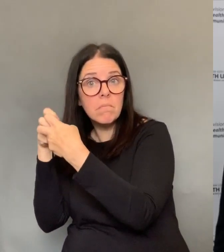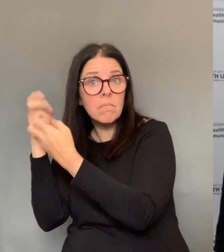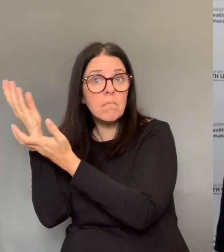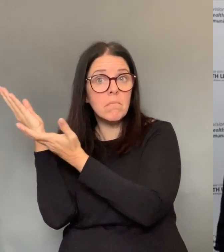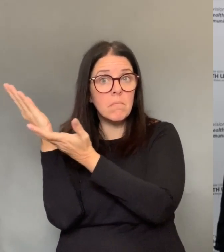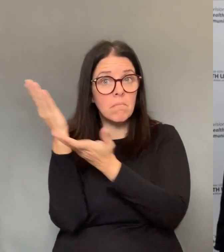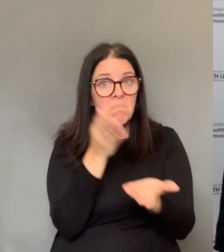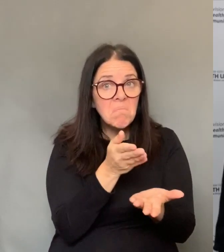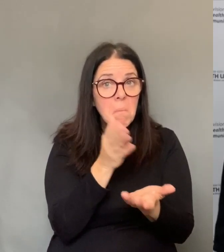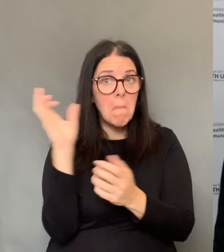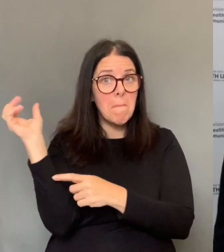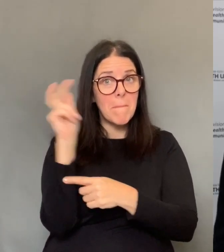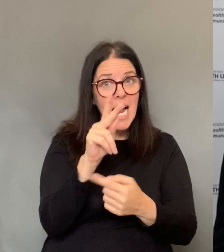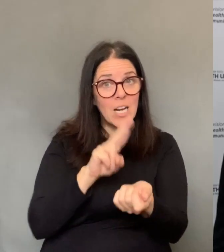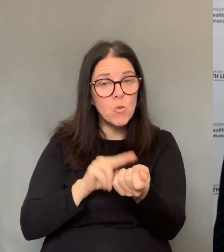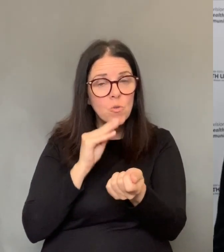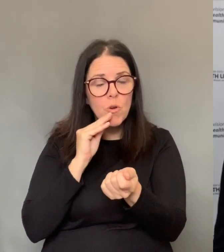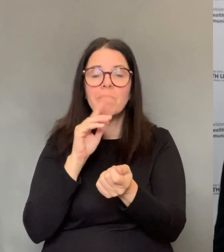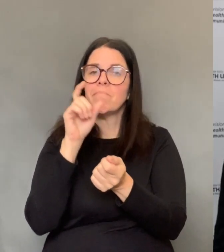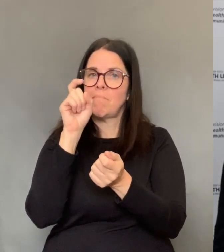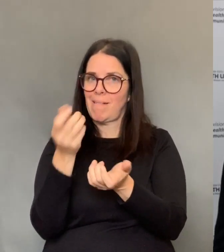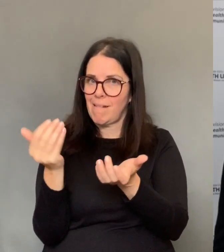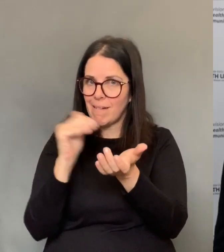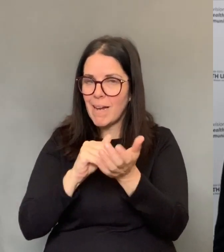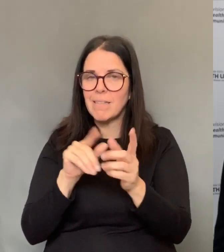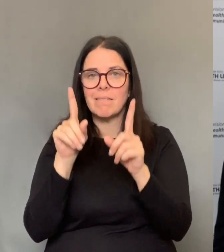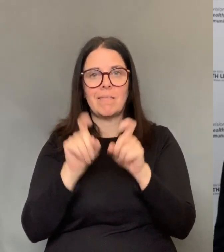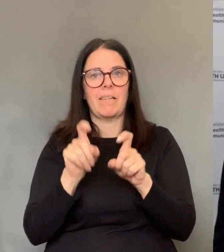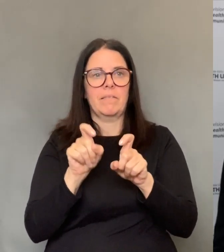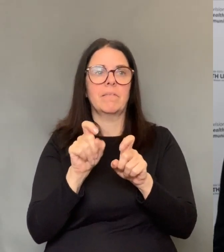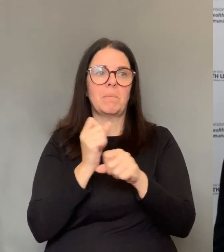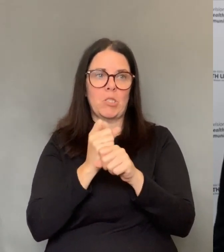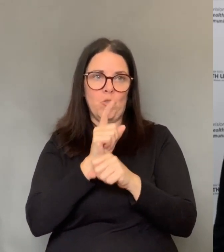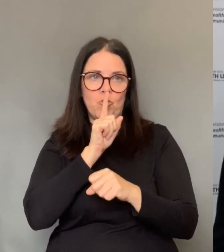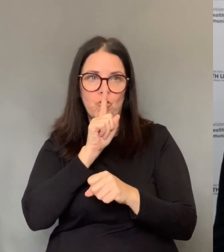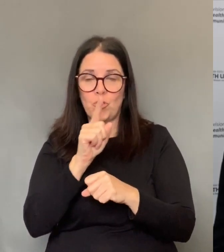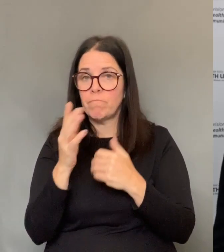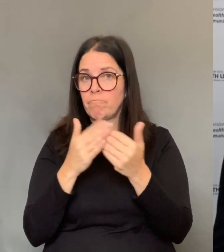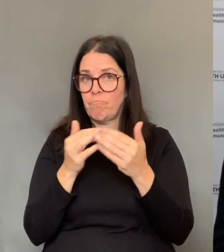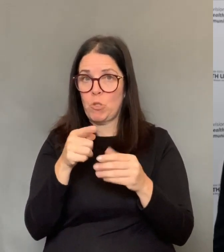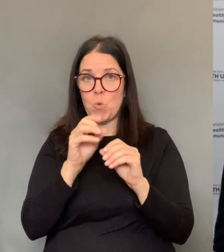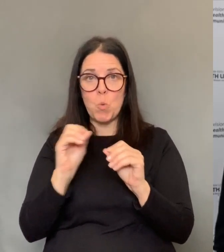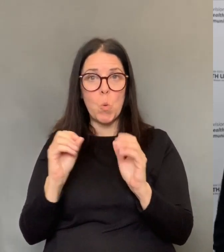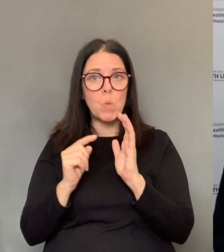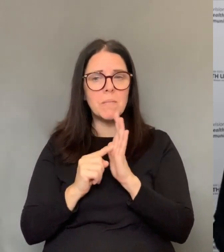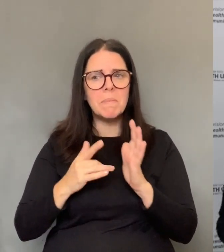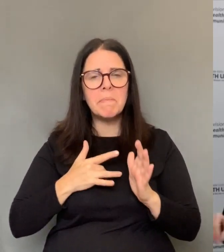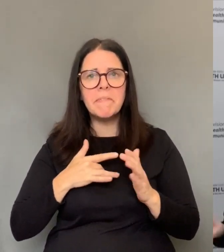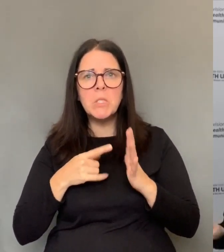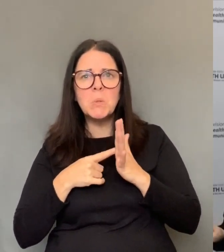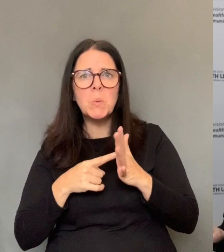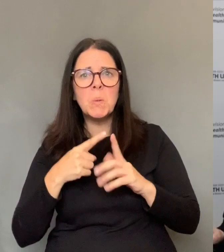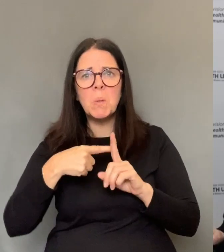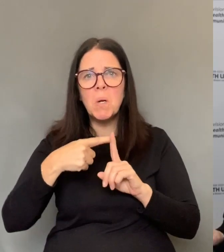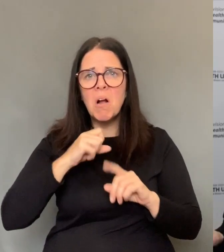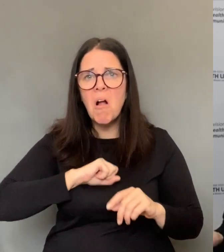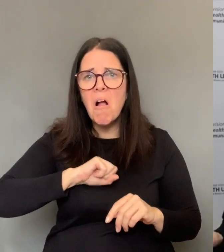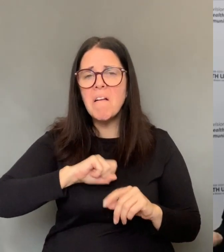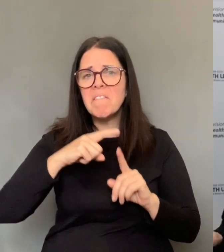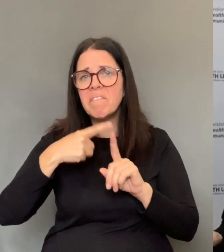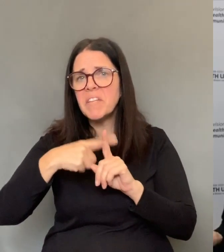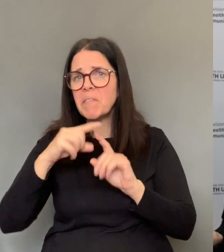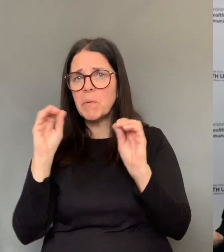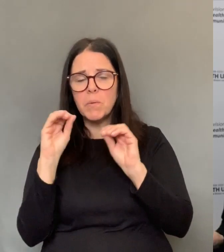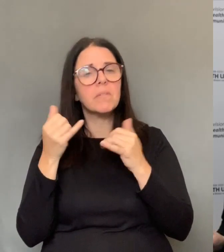homes. Certain groups are prioritized for testing in the event of shortages of testing supplies, including symptomatic healthcare workers